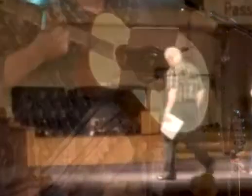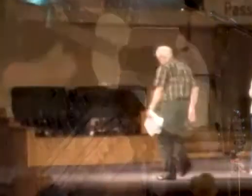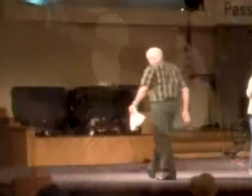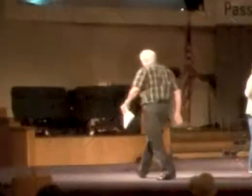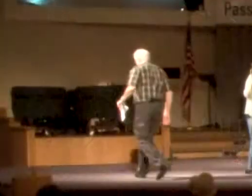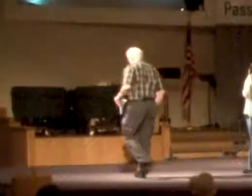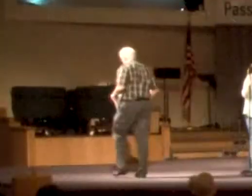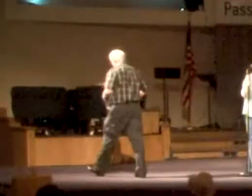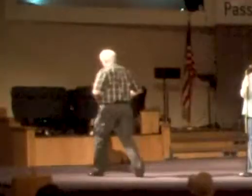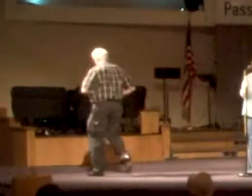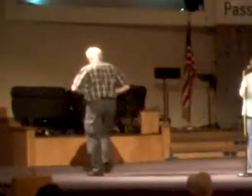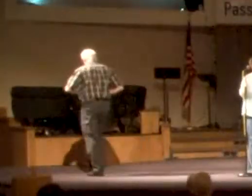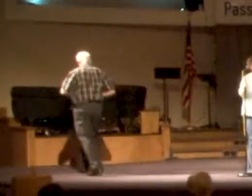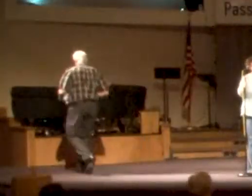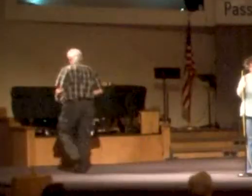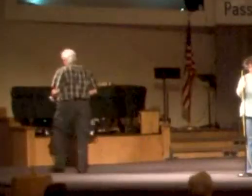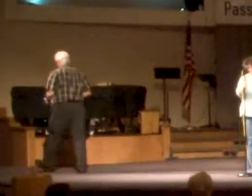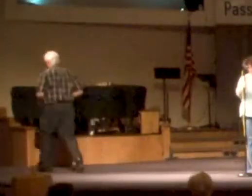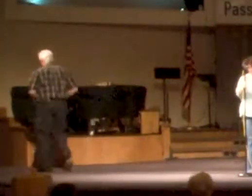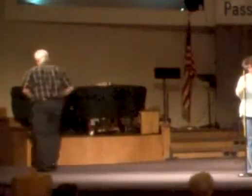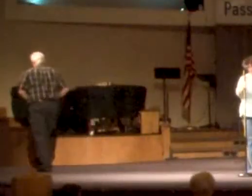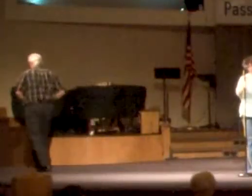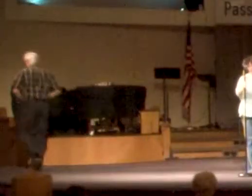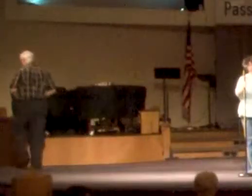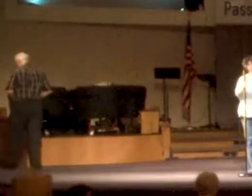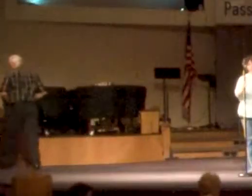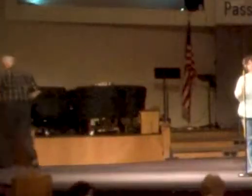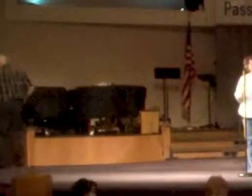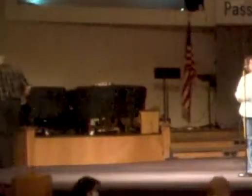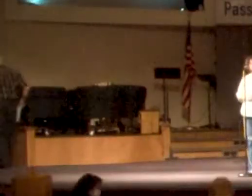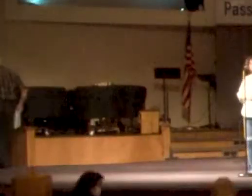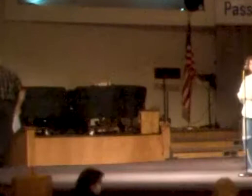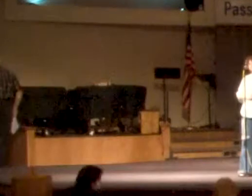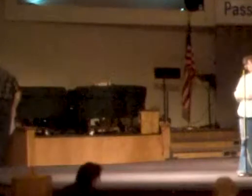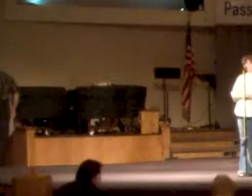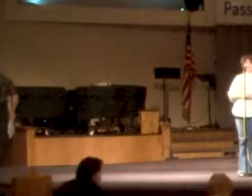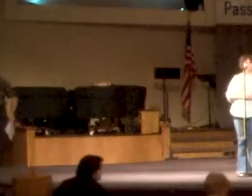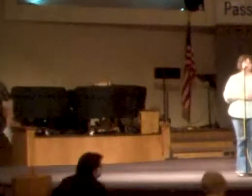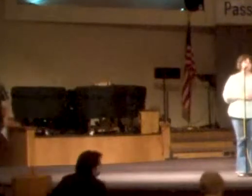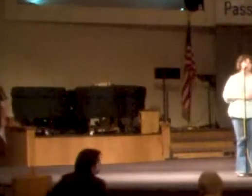Will you stand and sing with us, the church's one foundation?